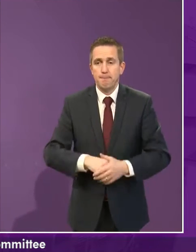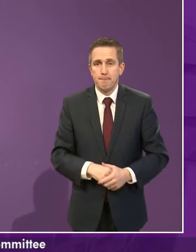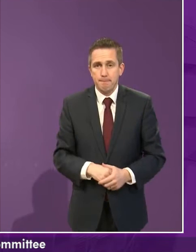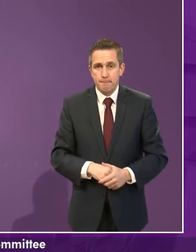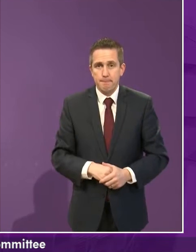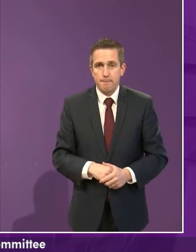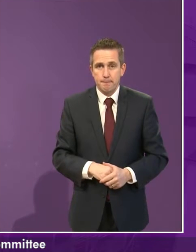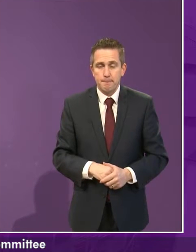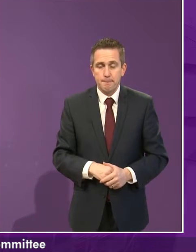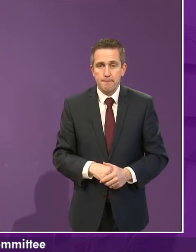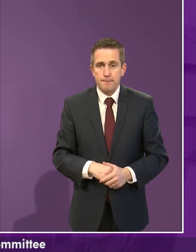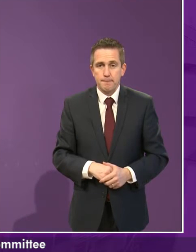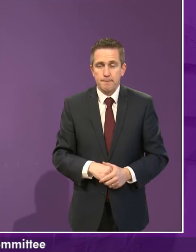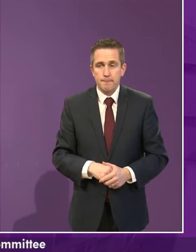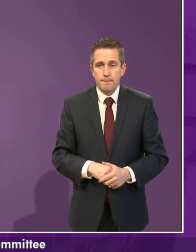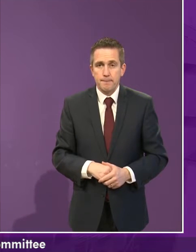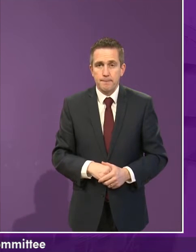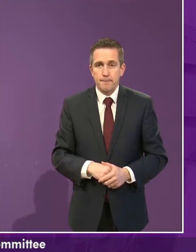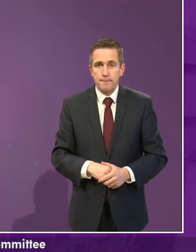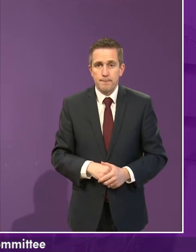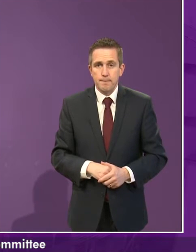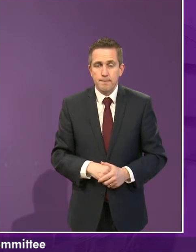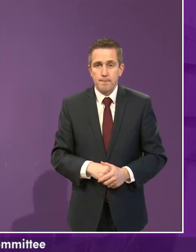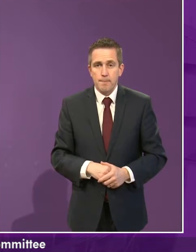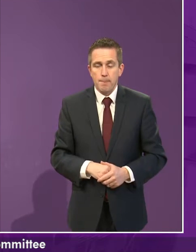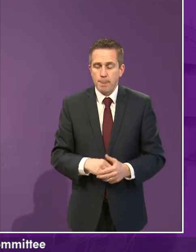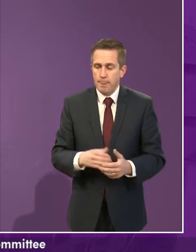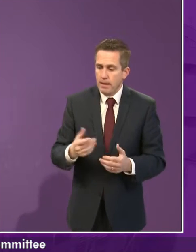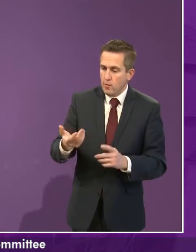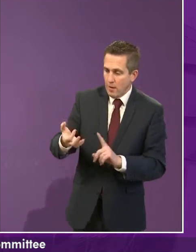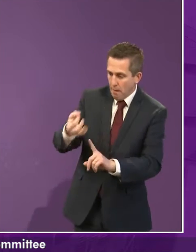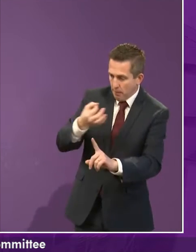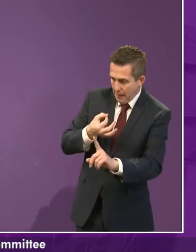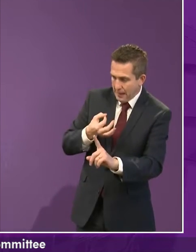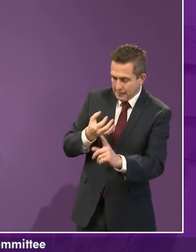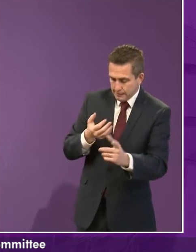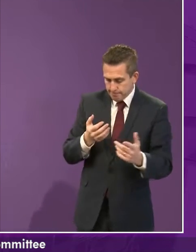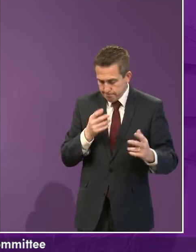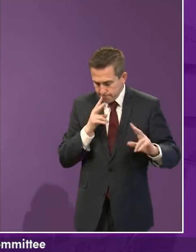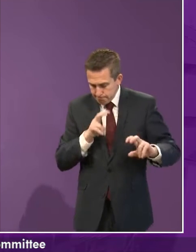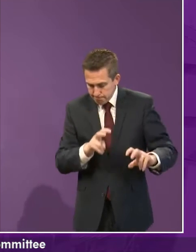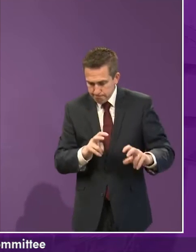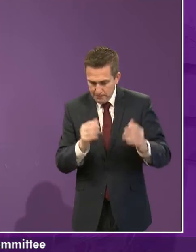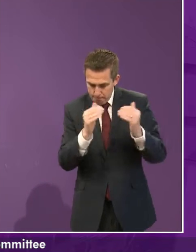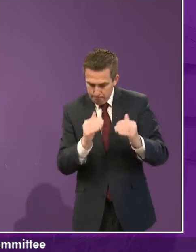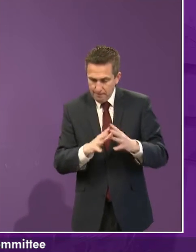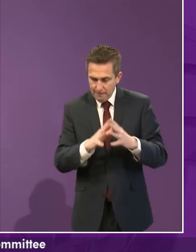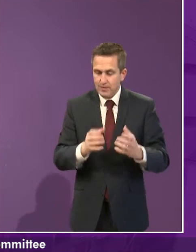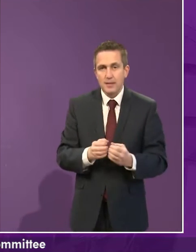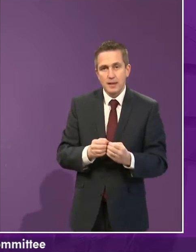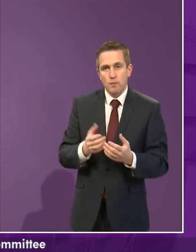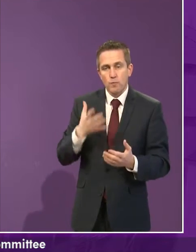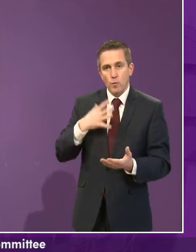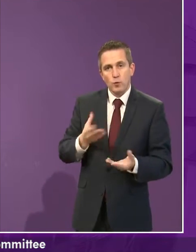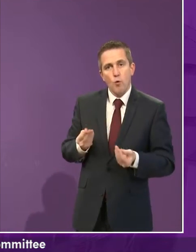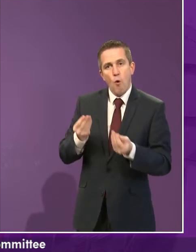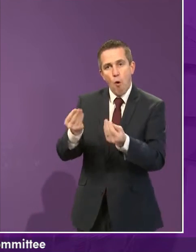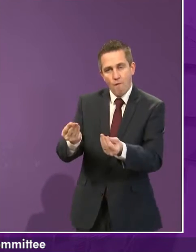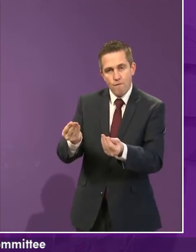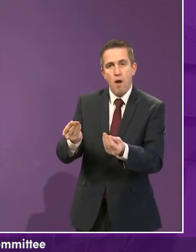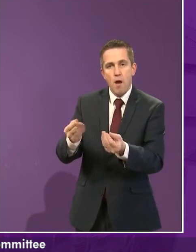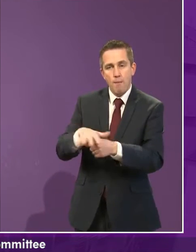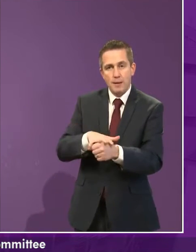We generally will look to ensure that we can make an offer of admission. So if the candidate is presenting